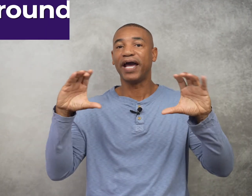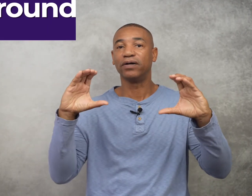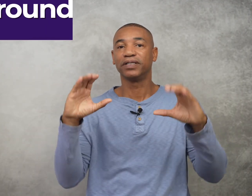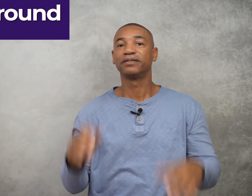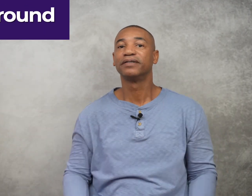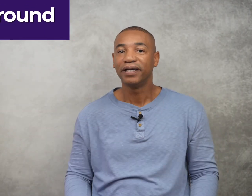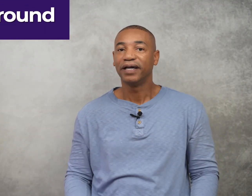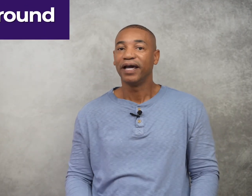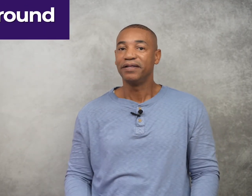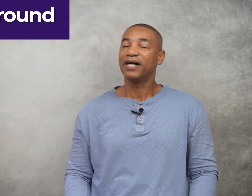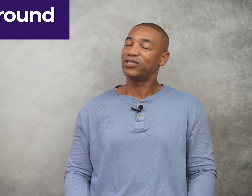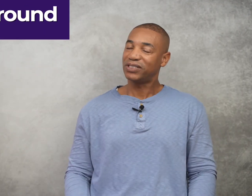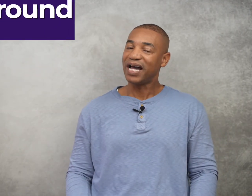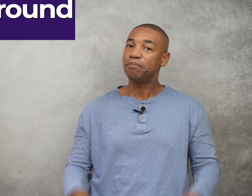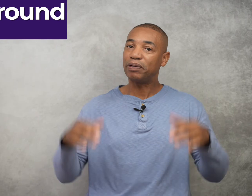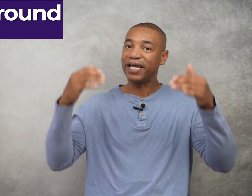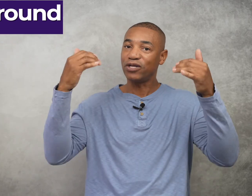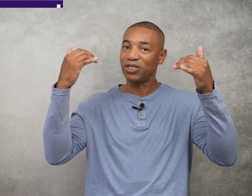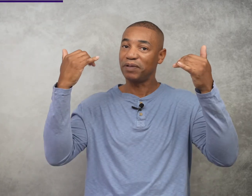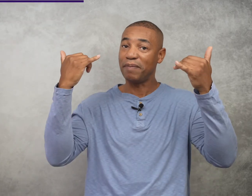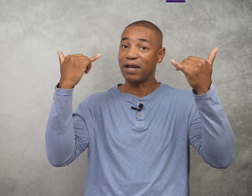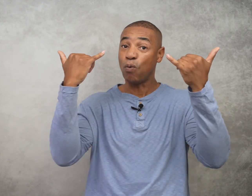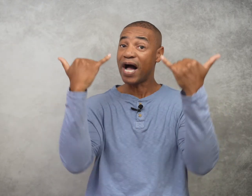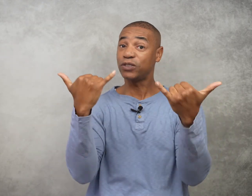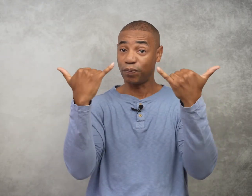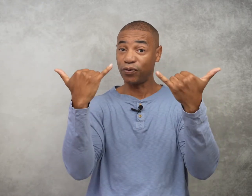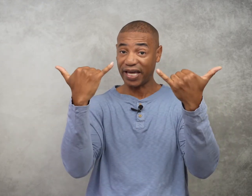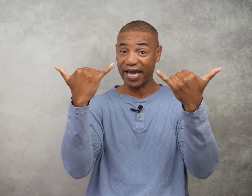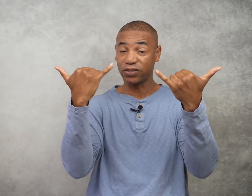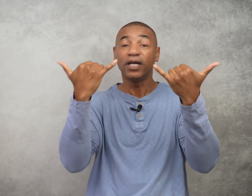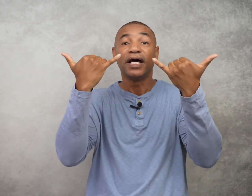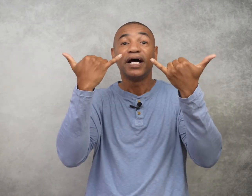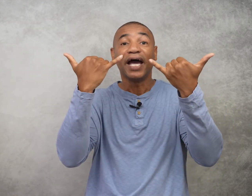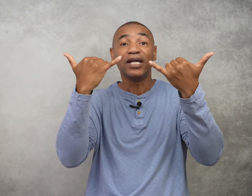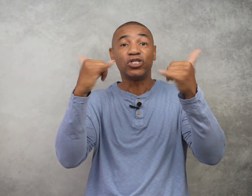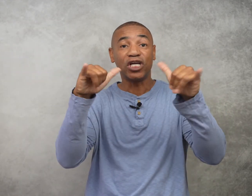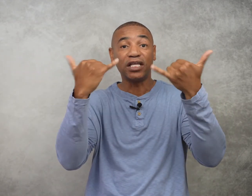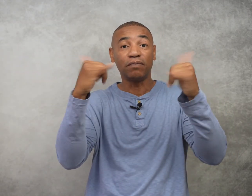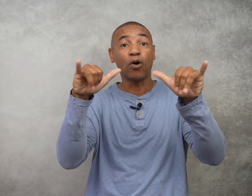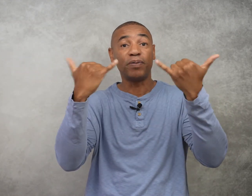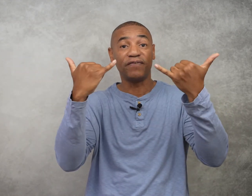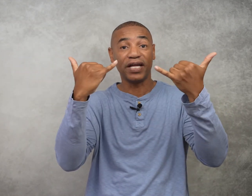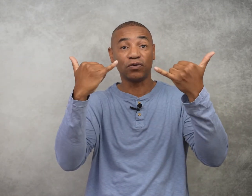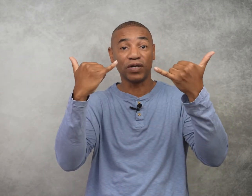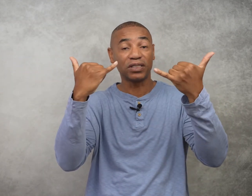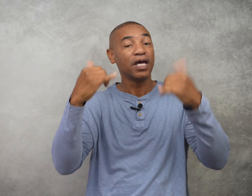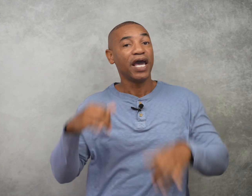Playground. Now, to sign play, you simply make Y's with both hands and shake them or pivot at the wrist. And